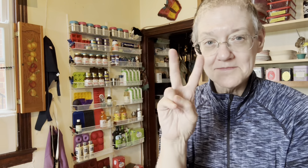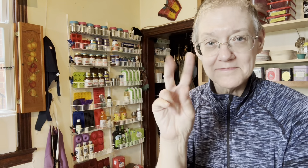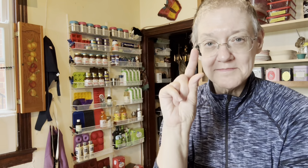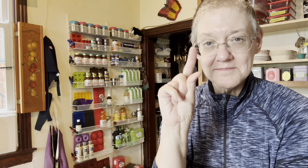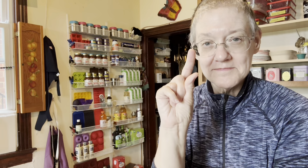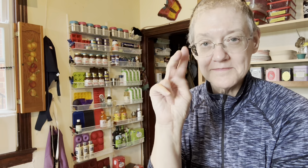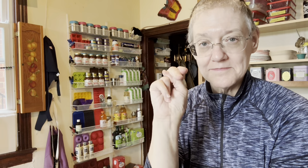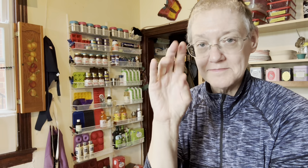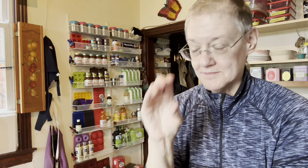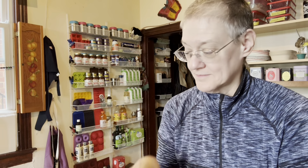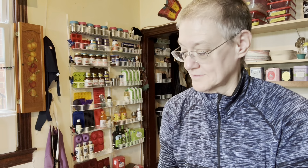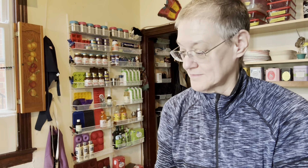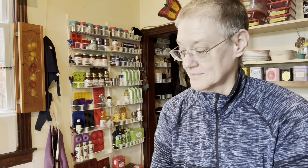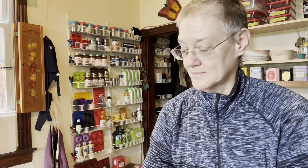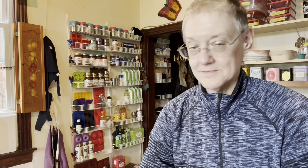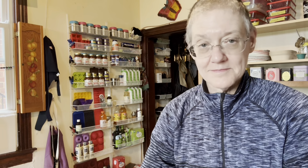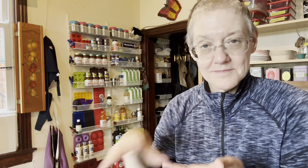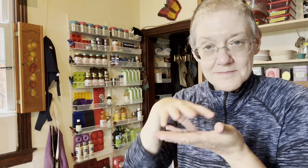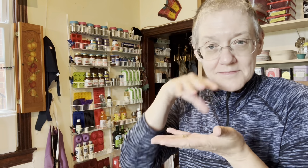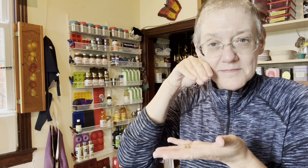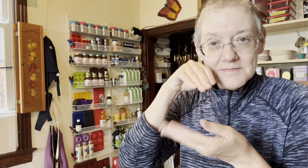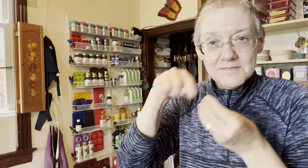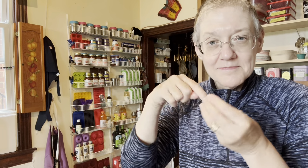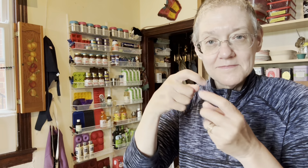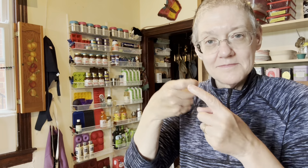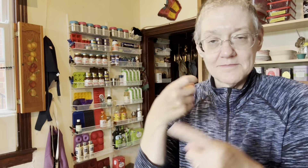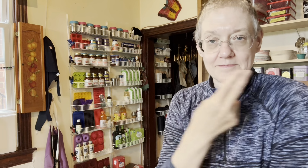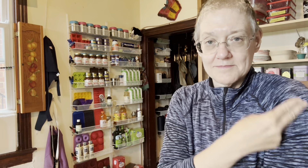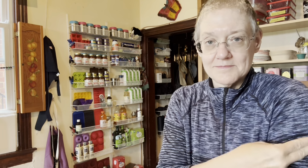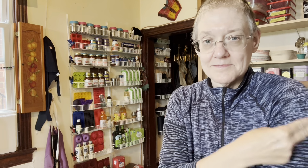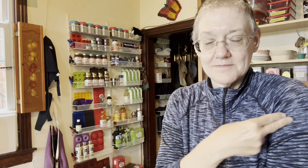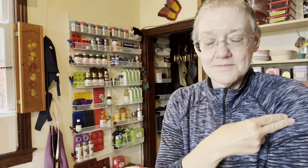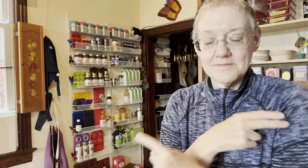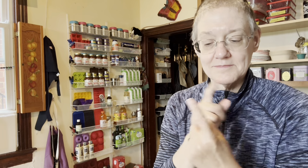2 grams of net carbs. Learned about this in the hospital.